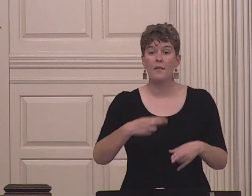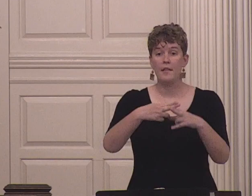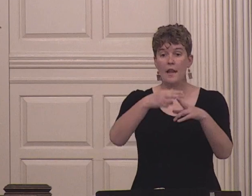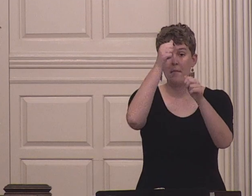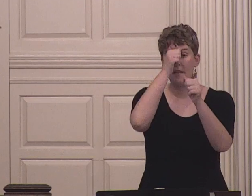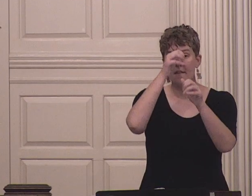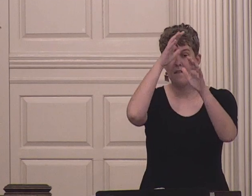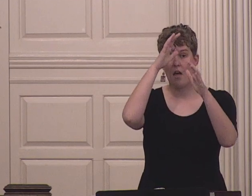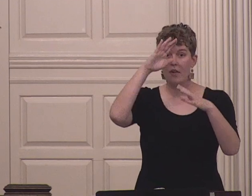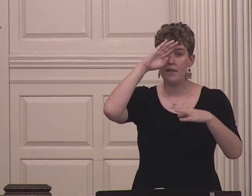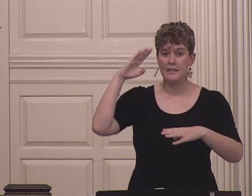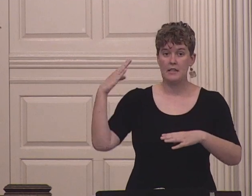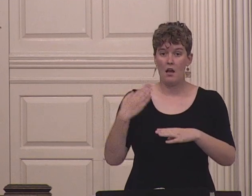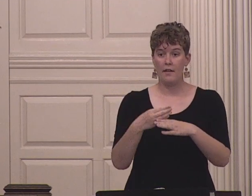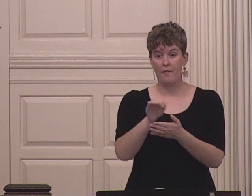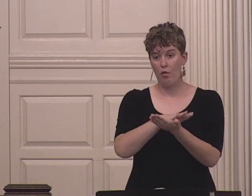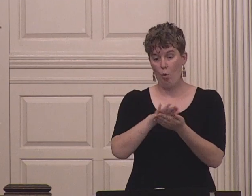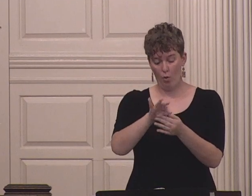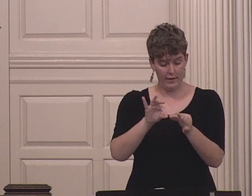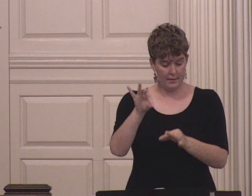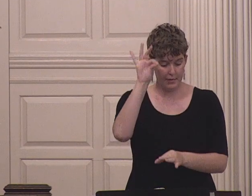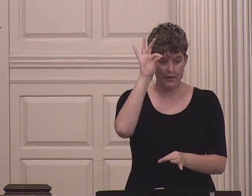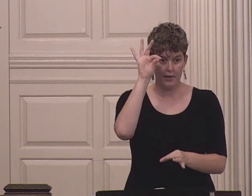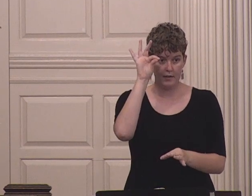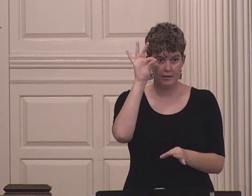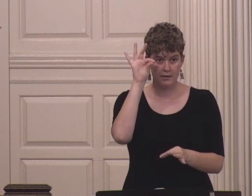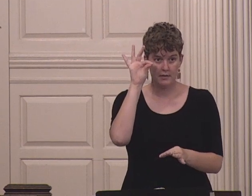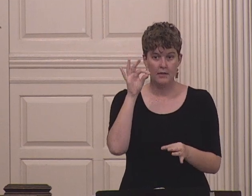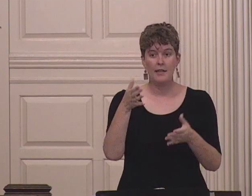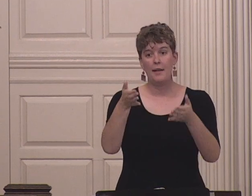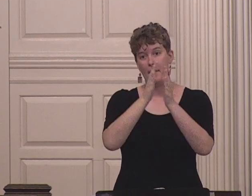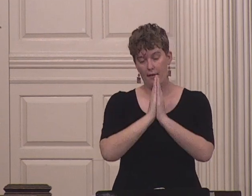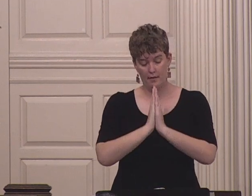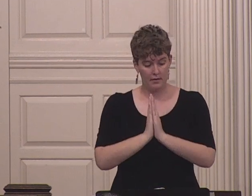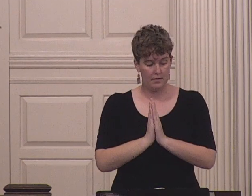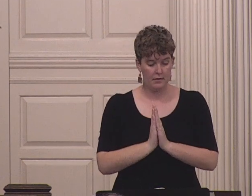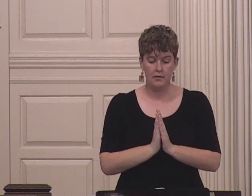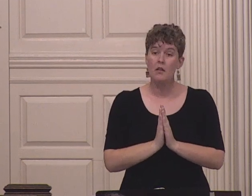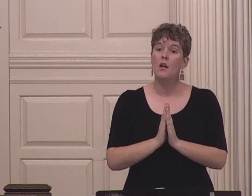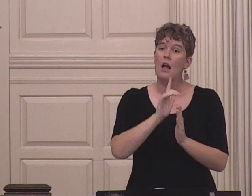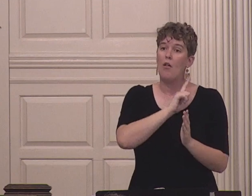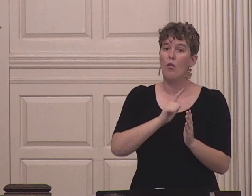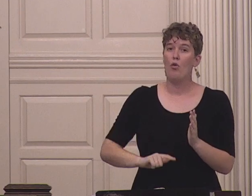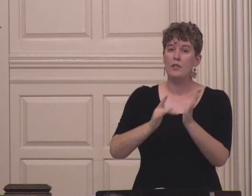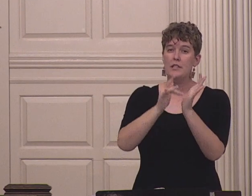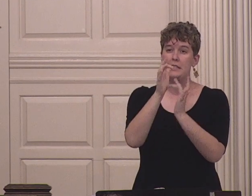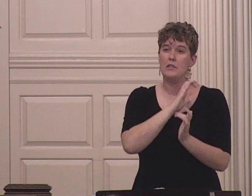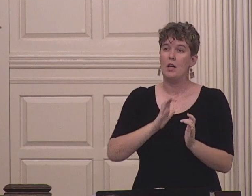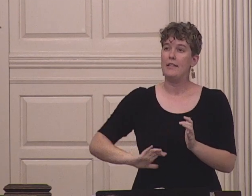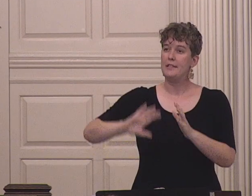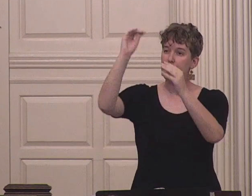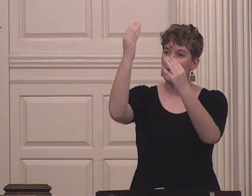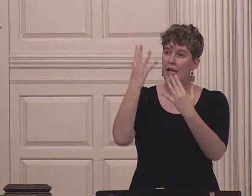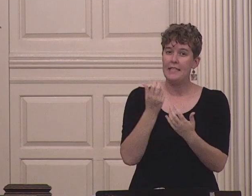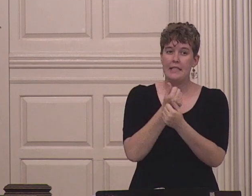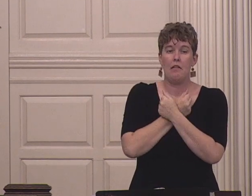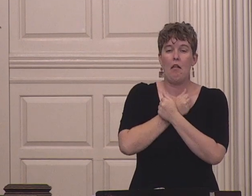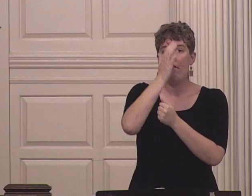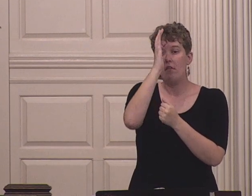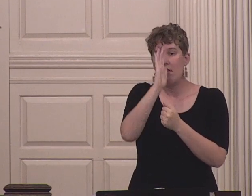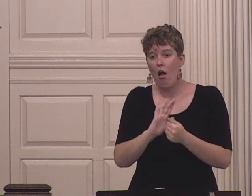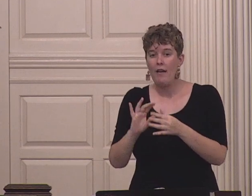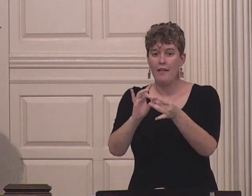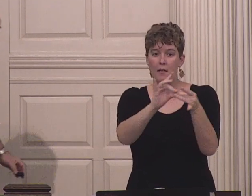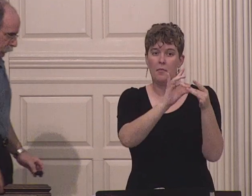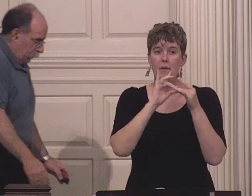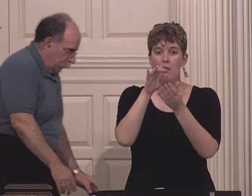Of the Father and of the Son and of the Holy Spirit. Amen. The grace of our Lord Jesus Christ and the love of God and the